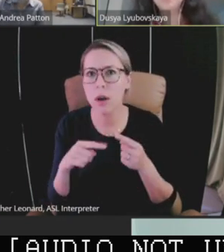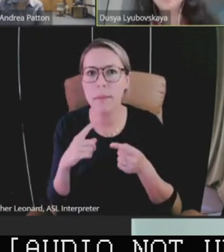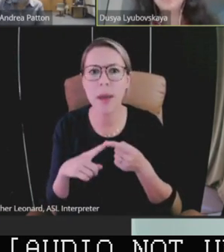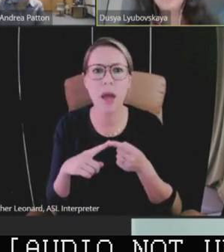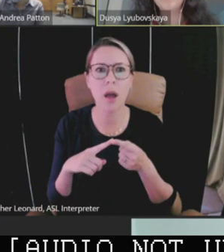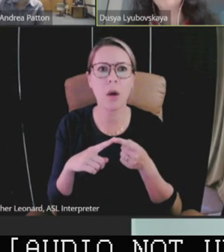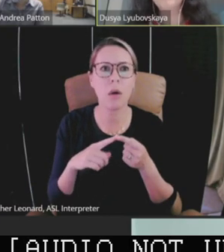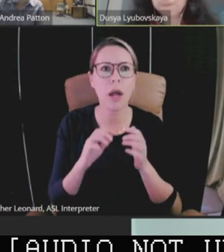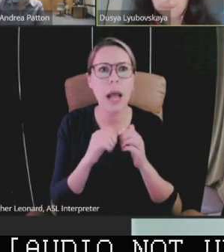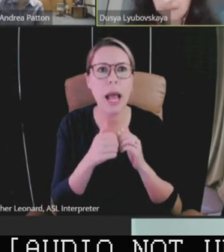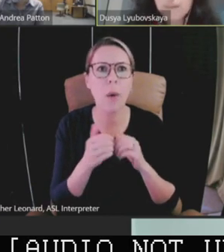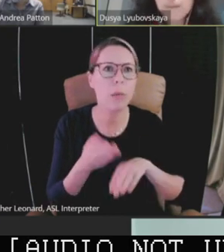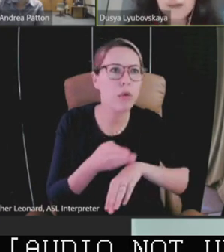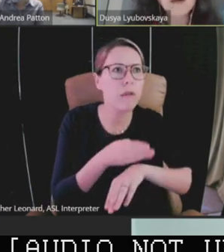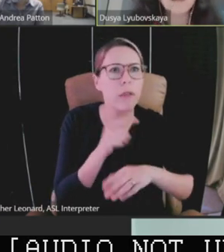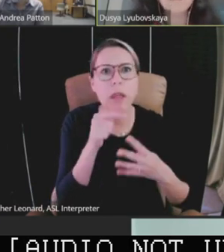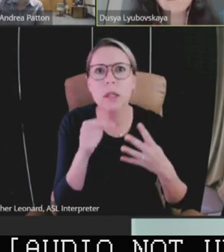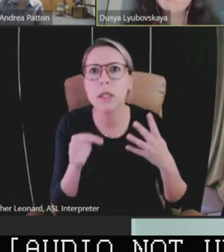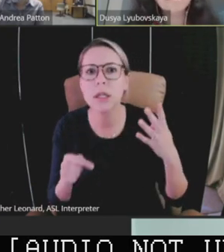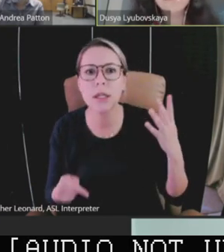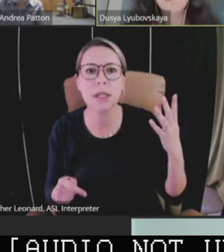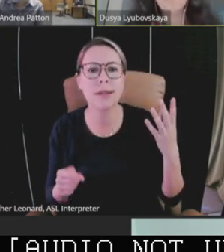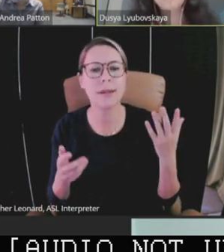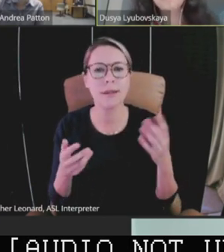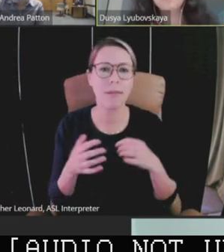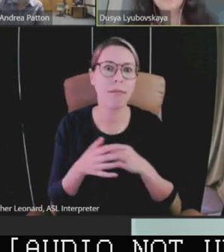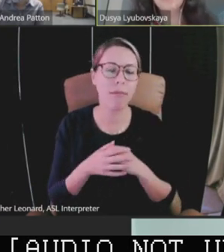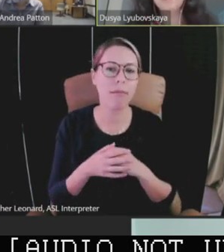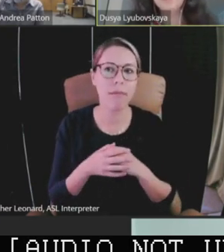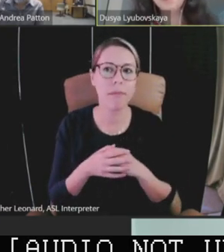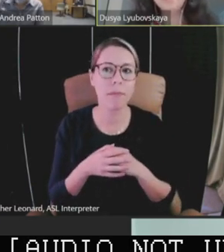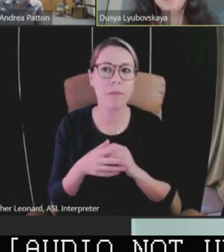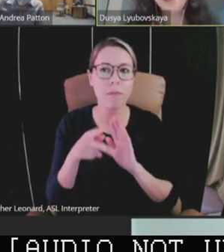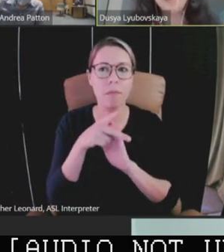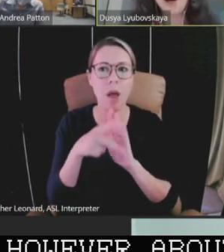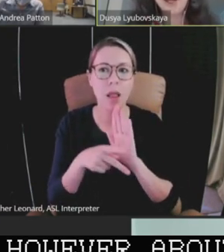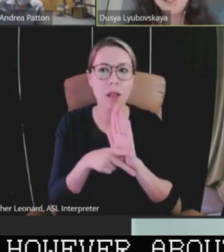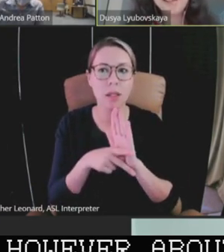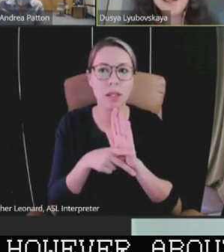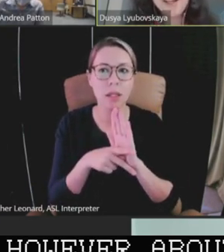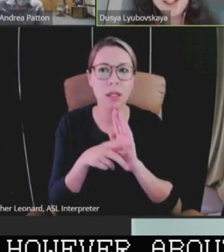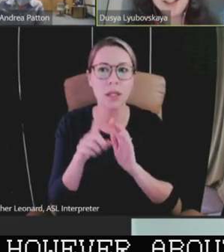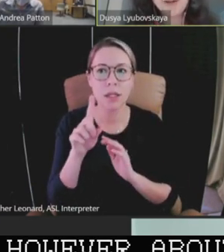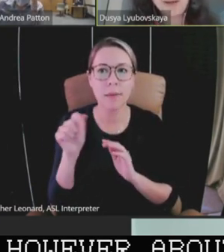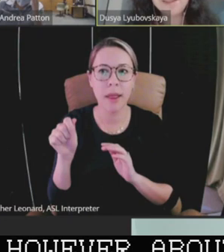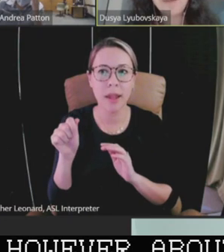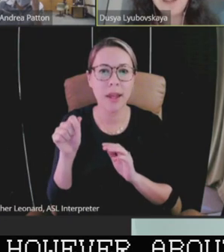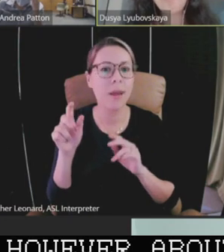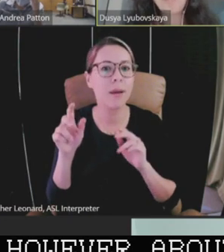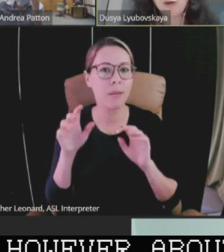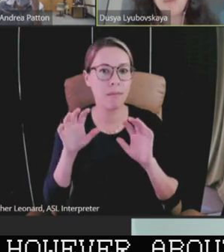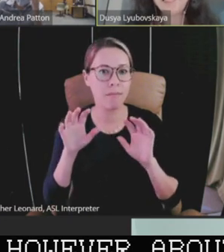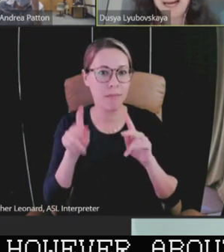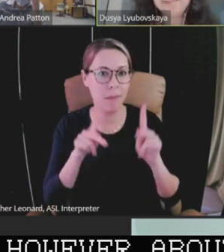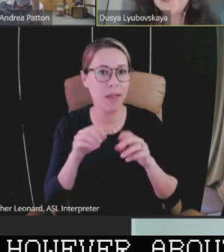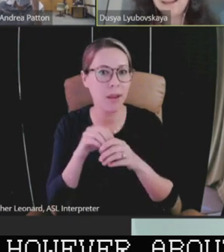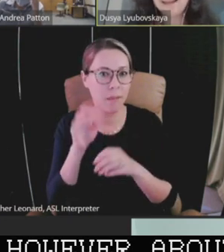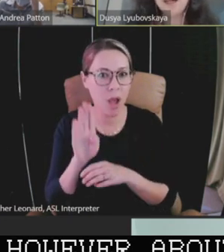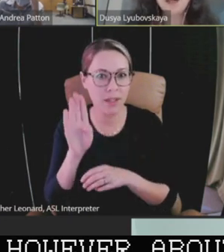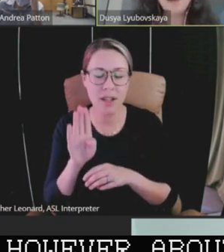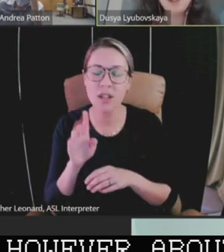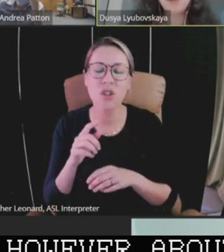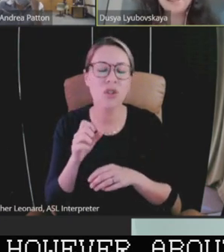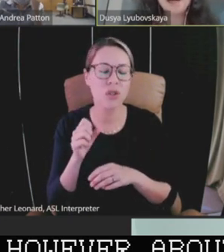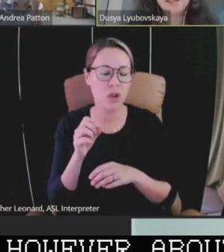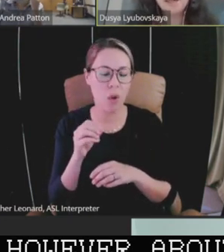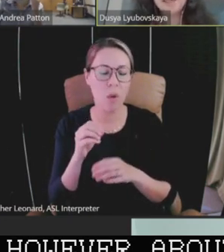we can do to improve the policies for people with disabilities in Boston. So I'm definitely on board with that.